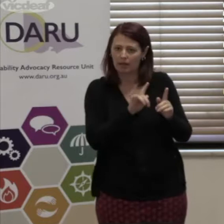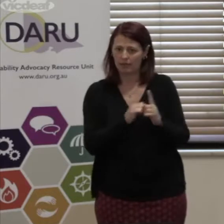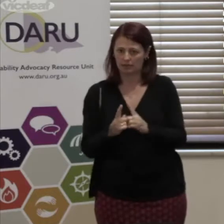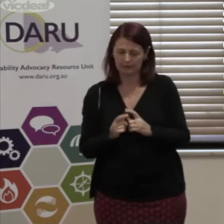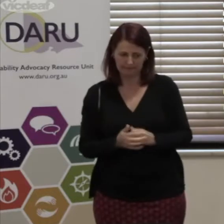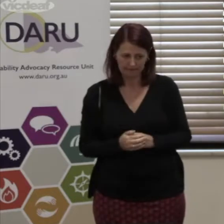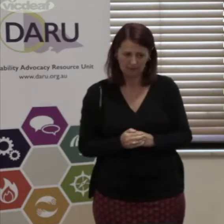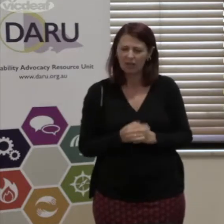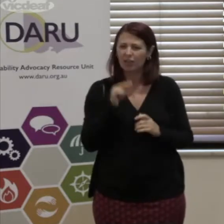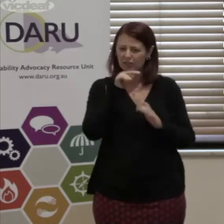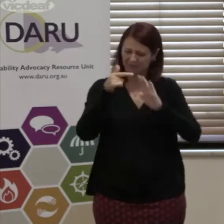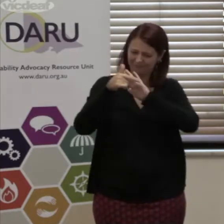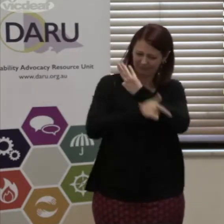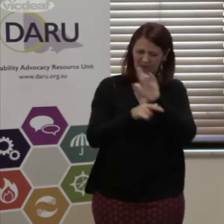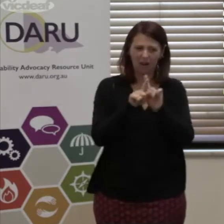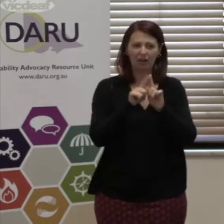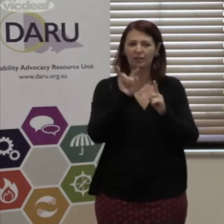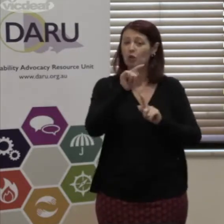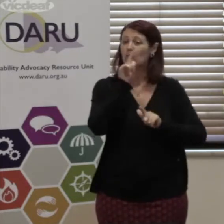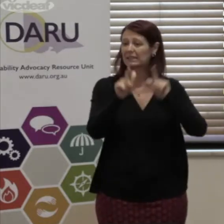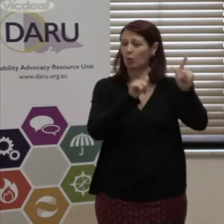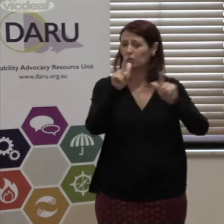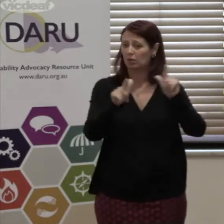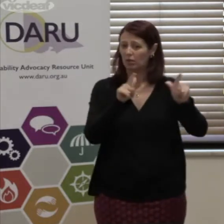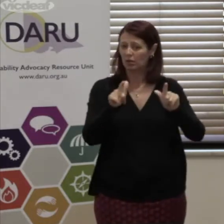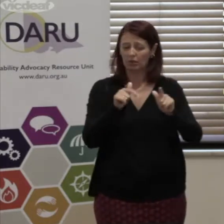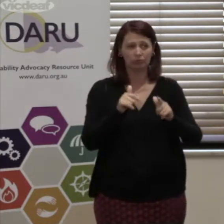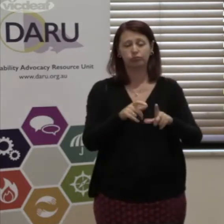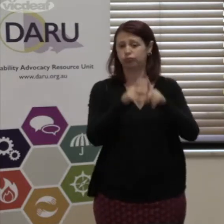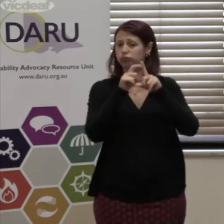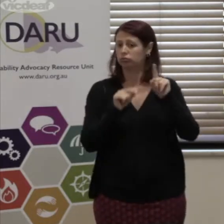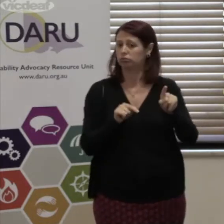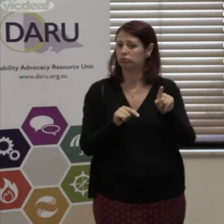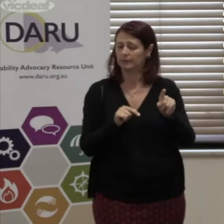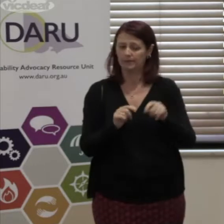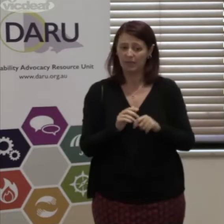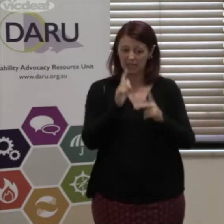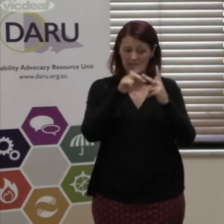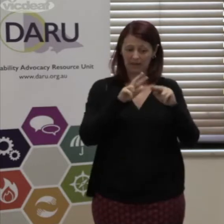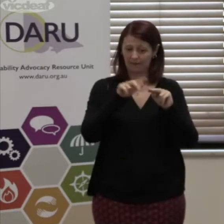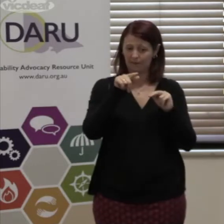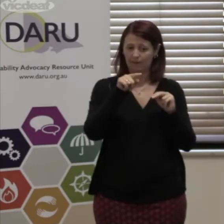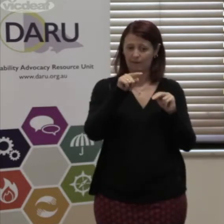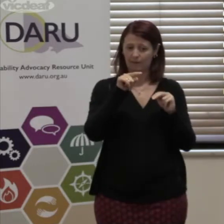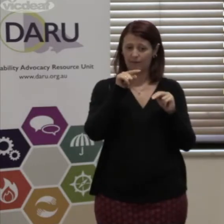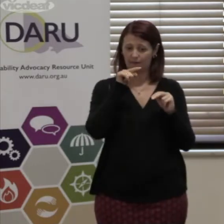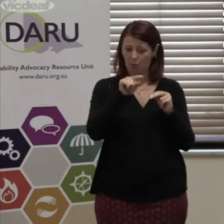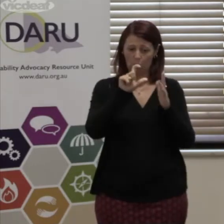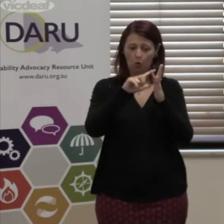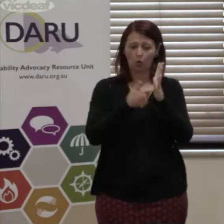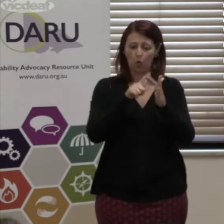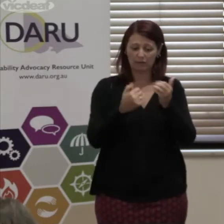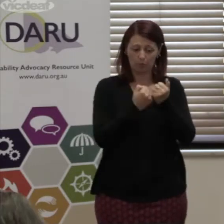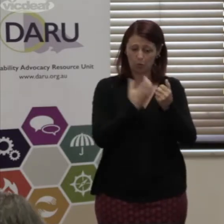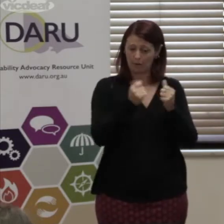of the complexities in the whole transport stuff at the moment, that if you have if in your core support you have